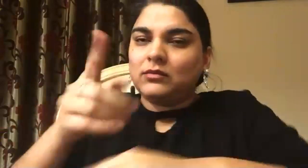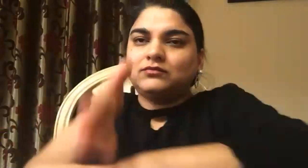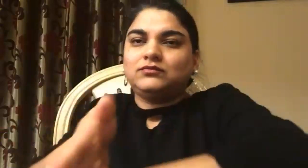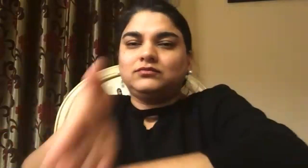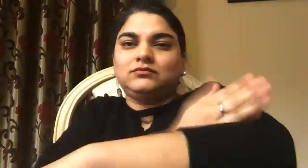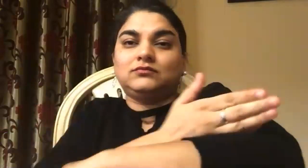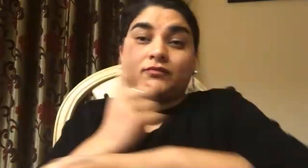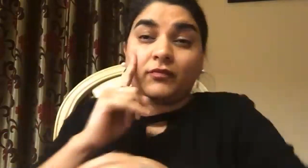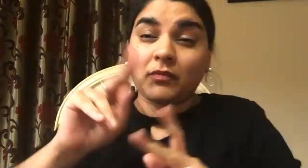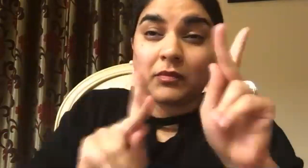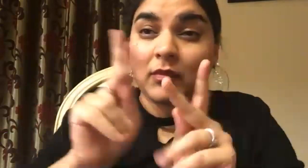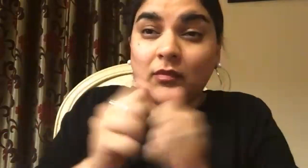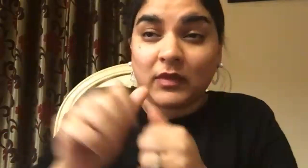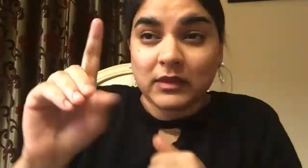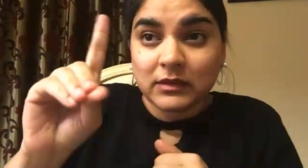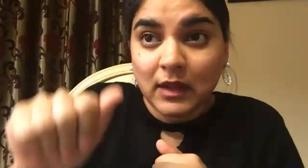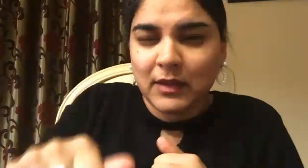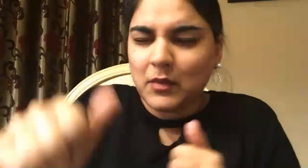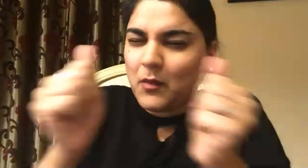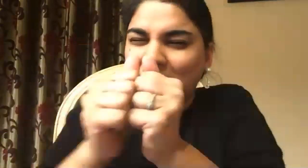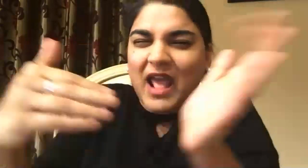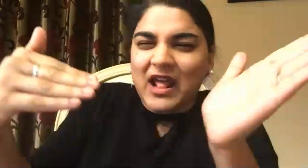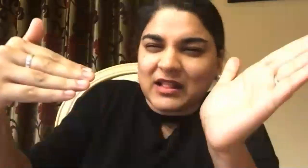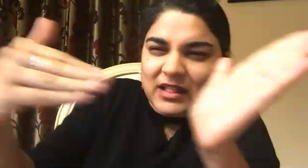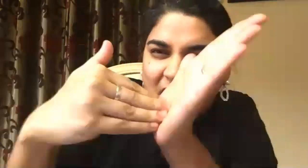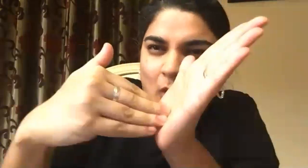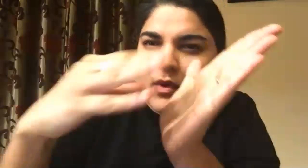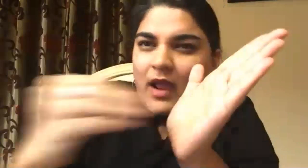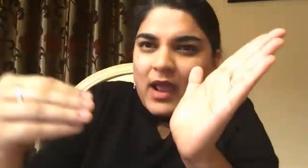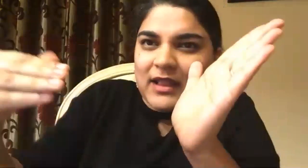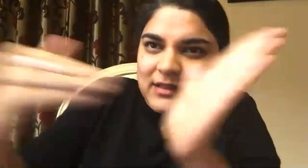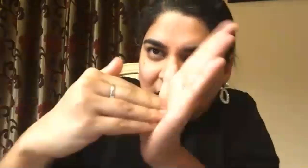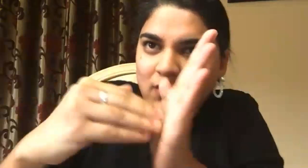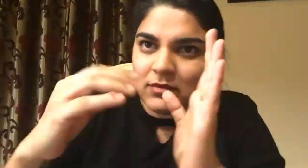and really improve lives for people with disabilities.